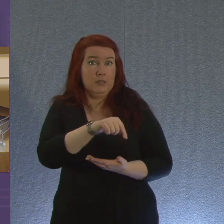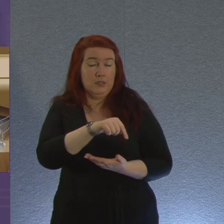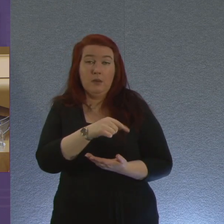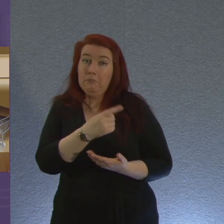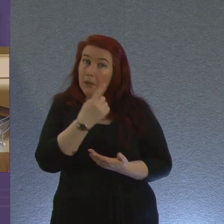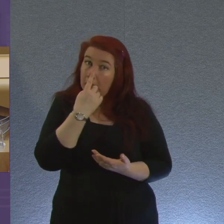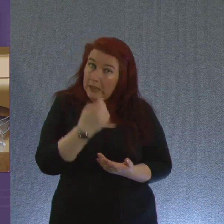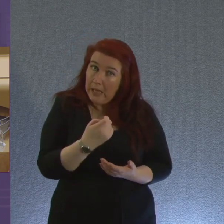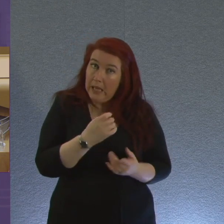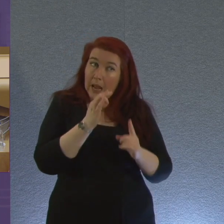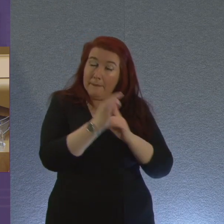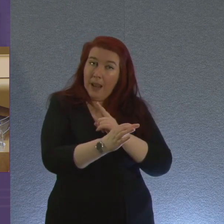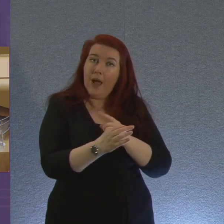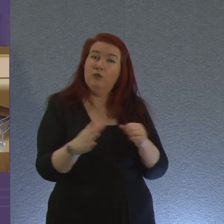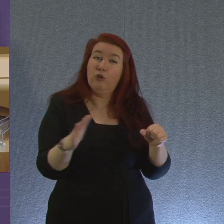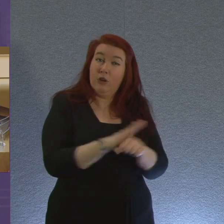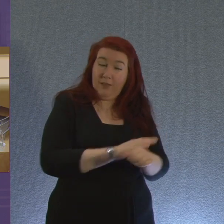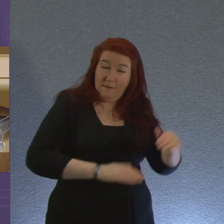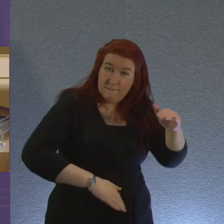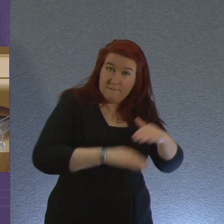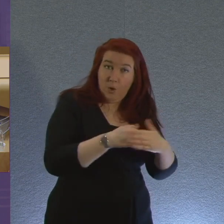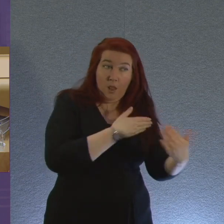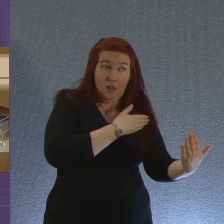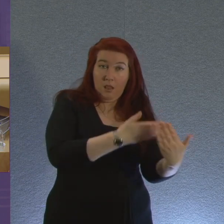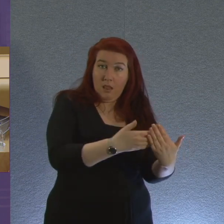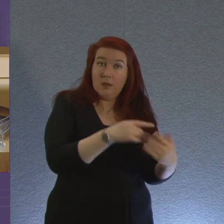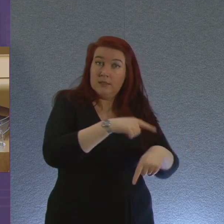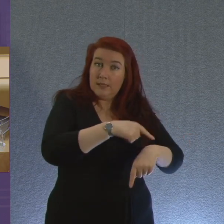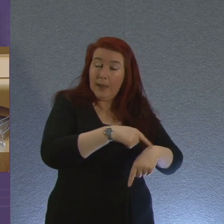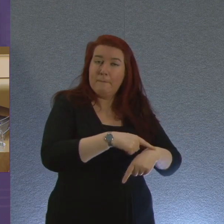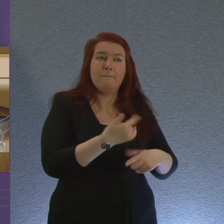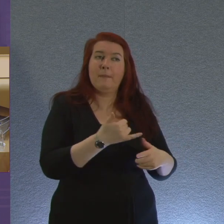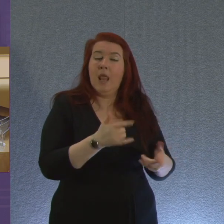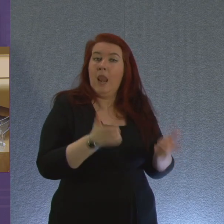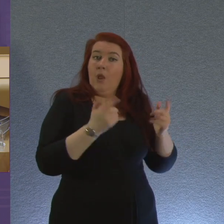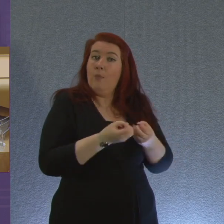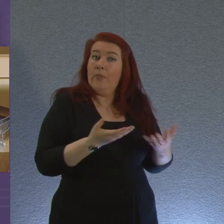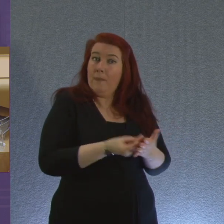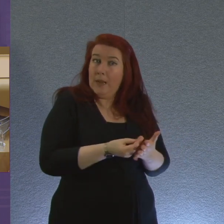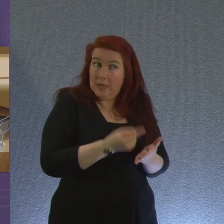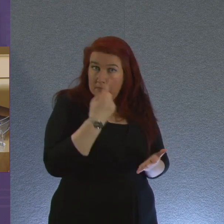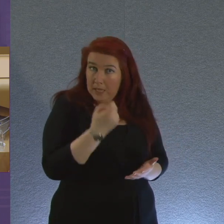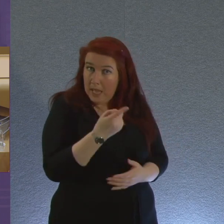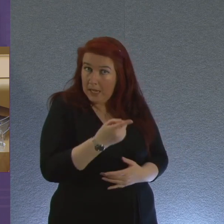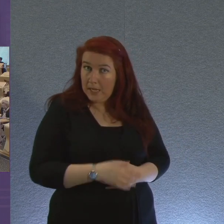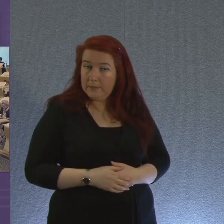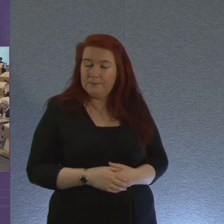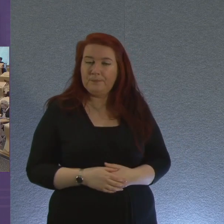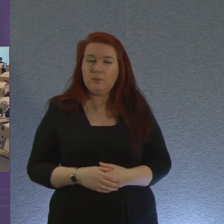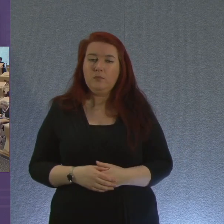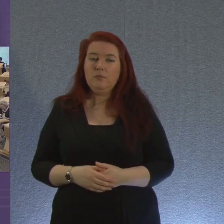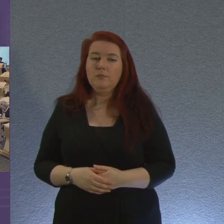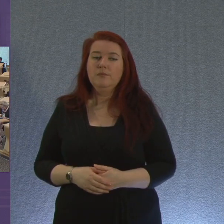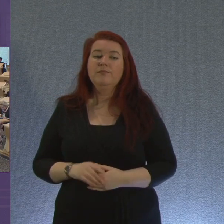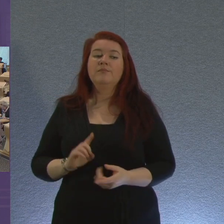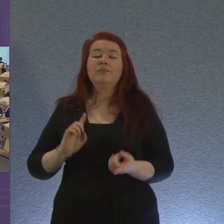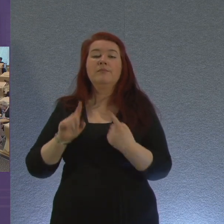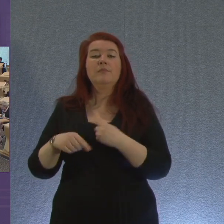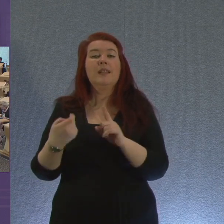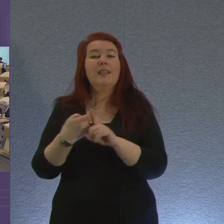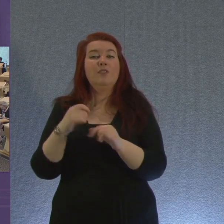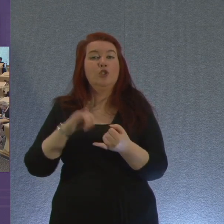applied for to cover the whole period that a landlord may be without money. Kevin Stewart. Thank you, Presiding